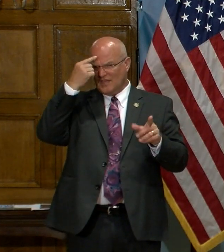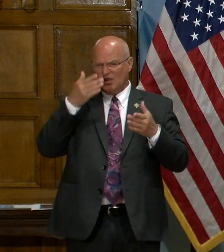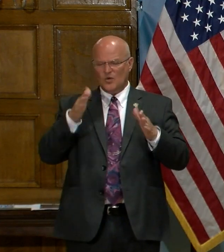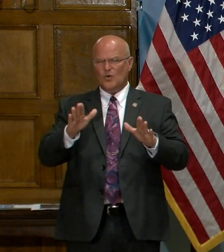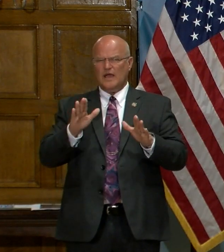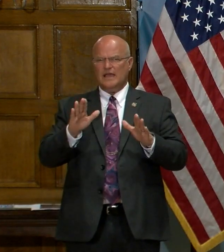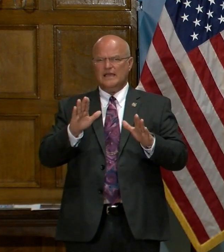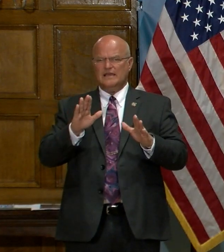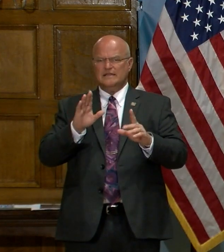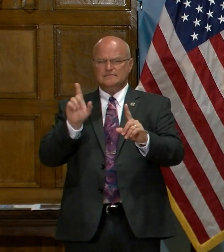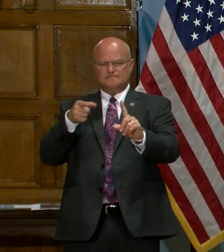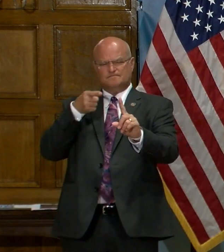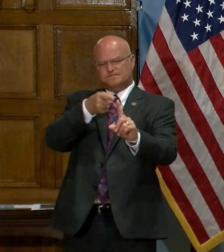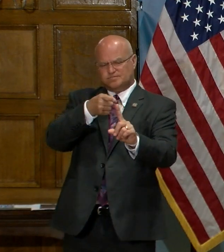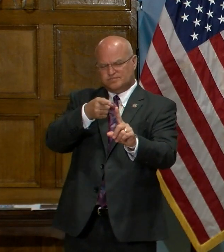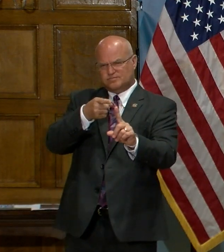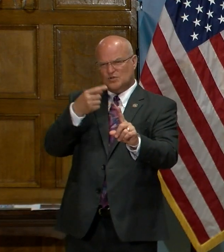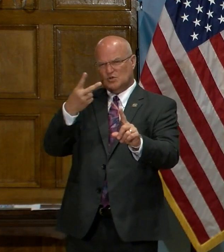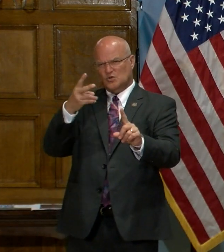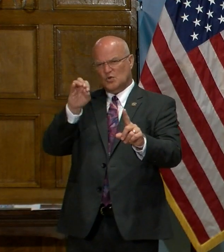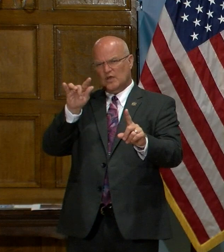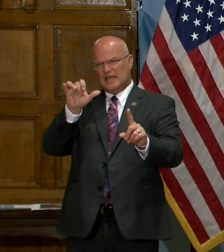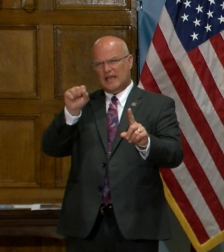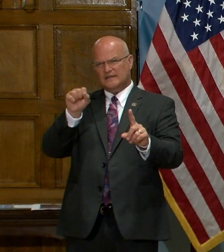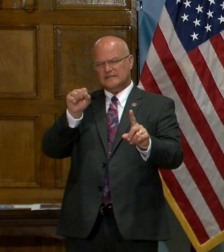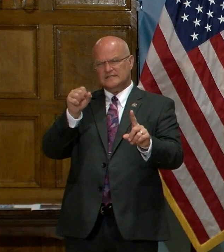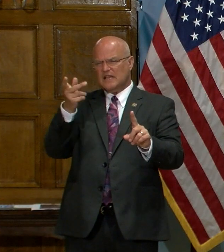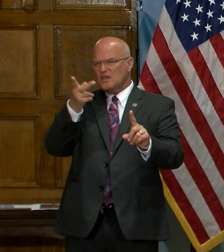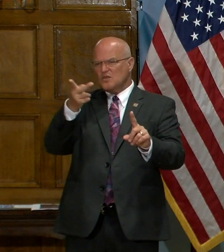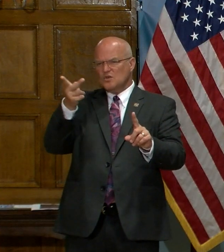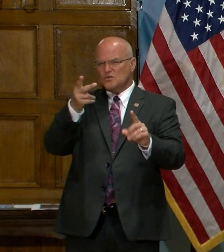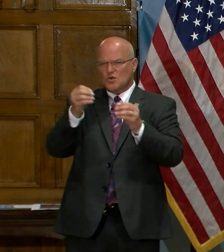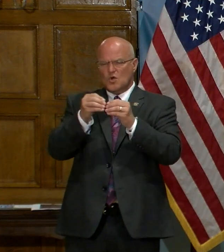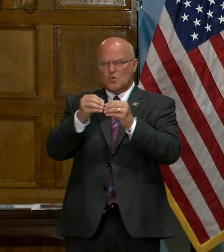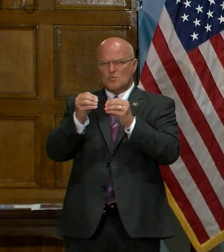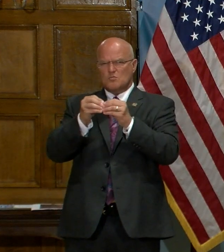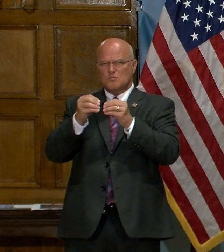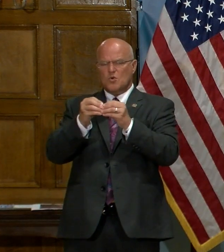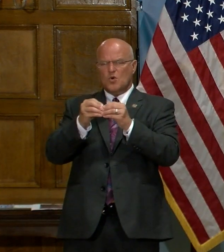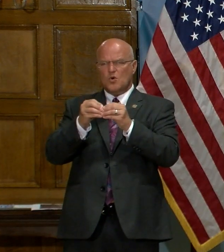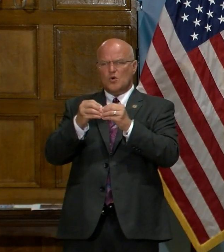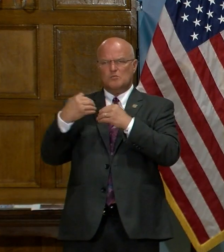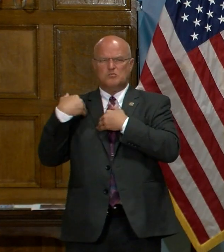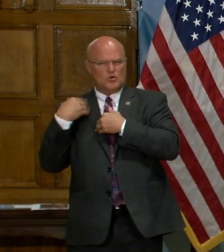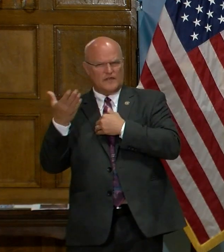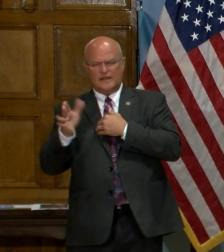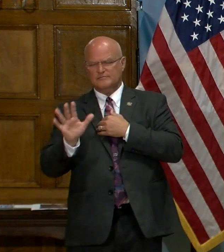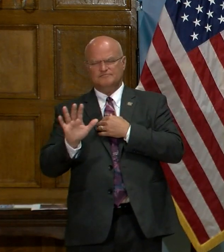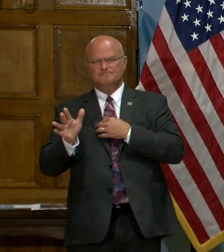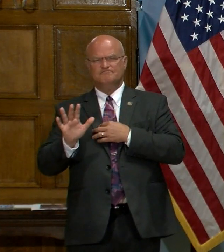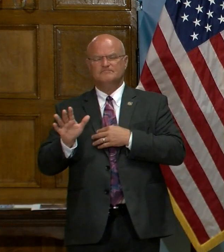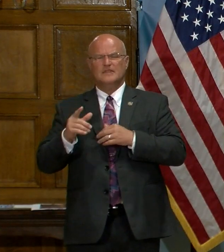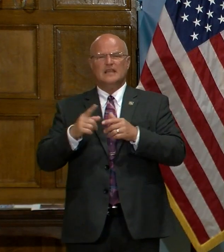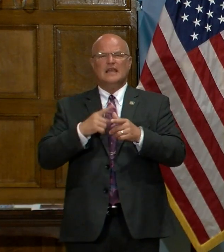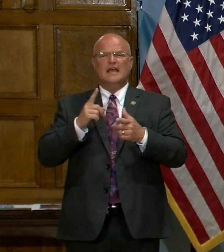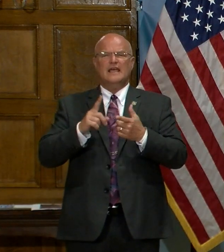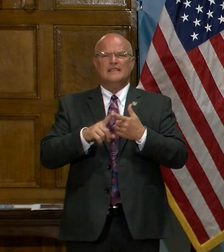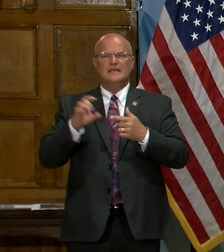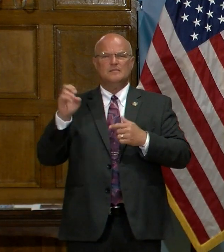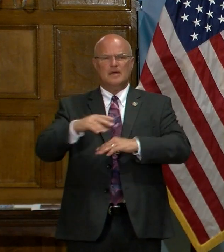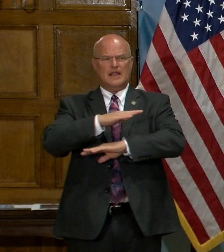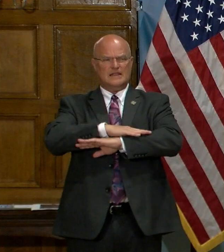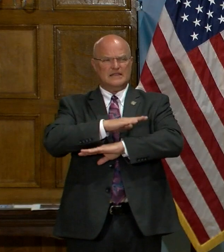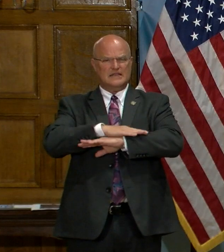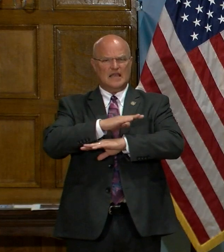to single out Benton or 2 counties and say we've got to put more onerous burdens there. And then back